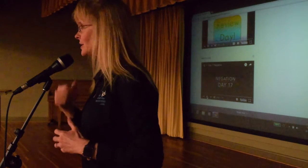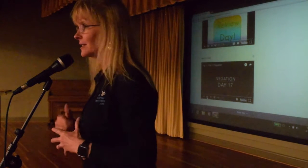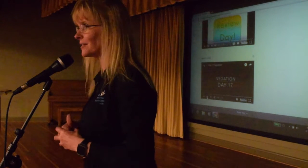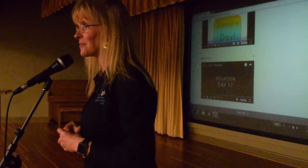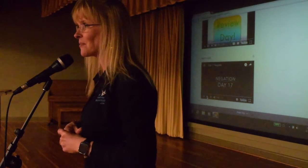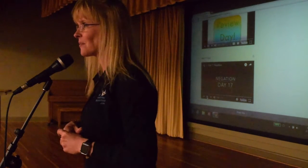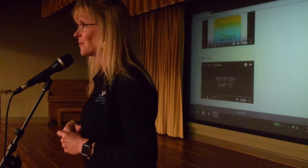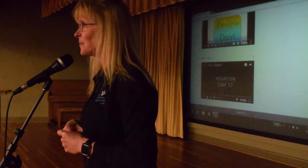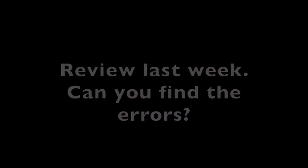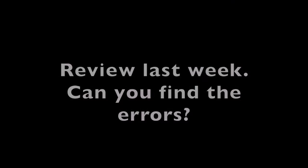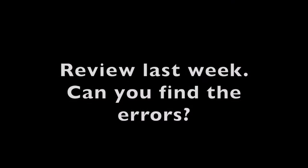questions?